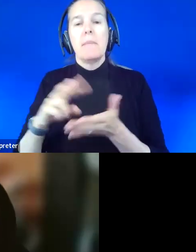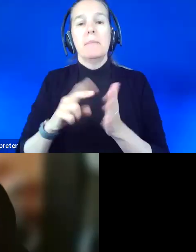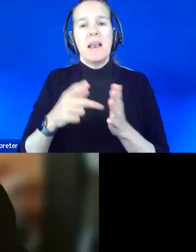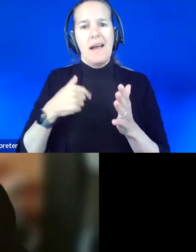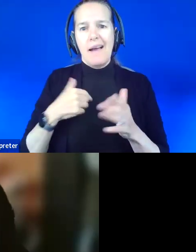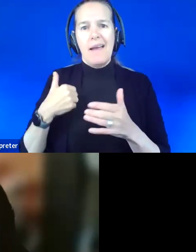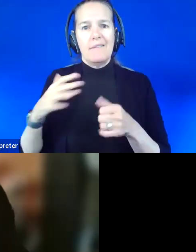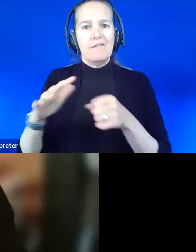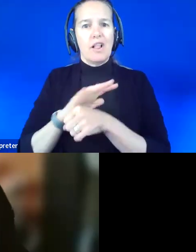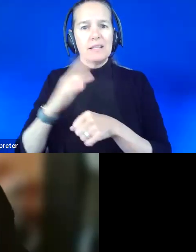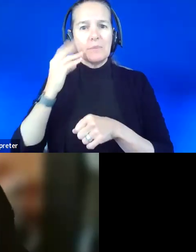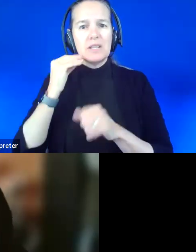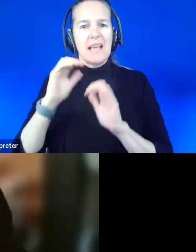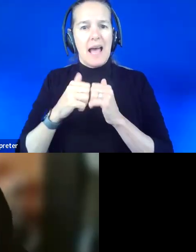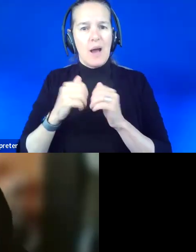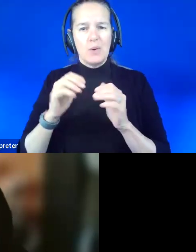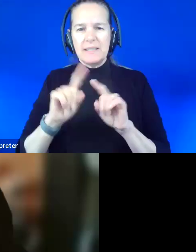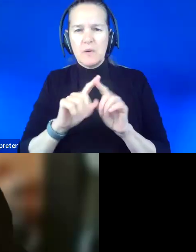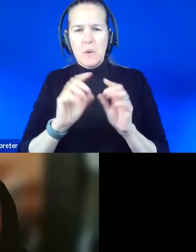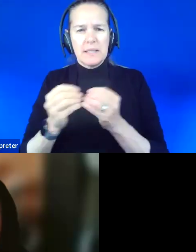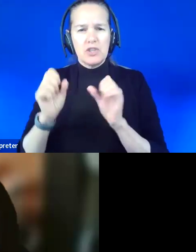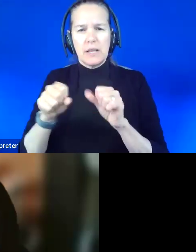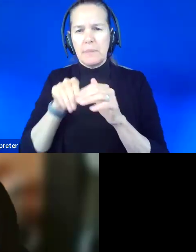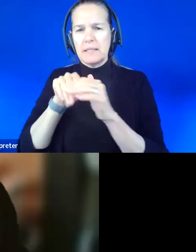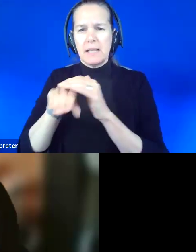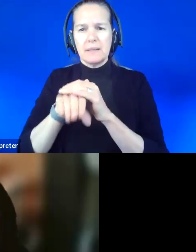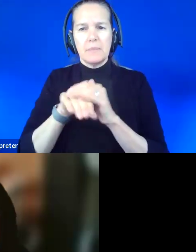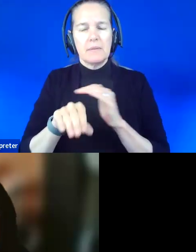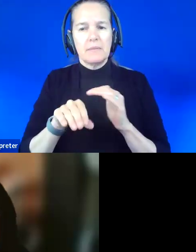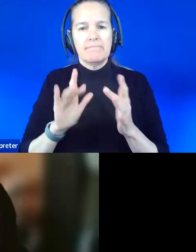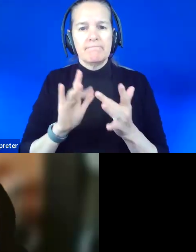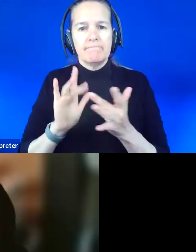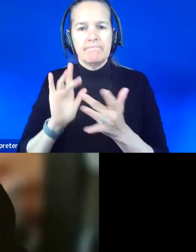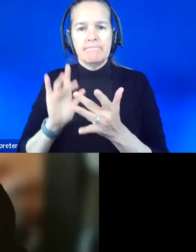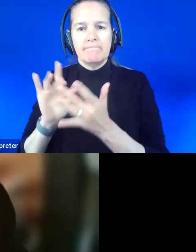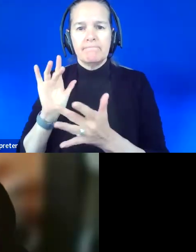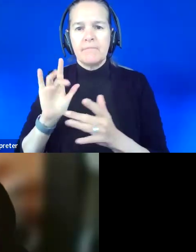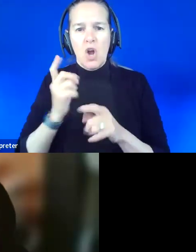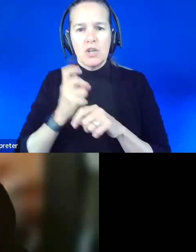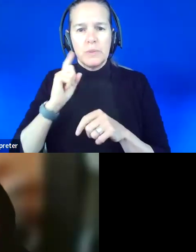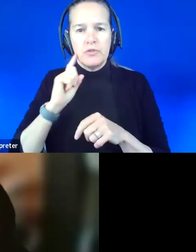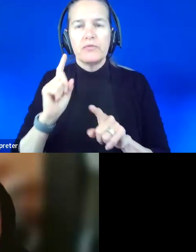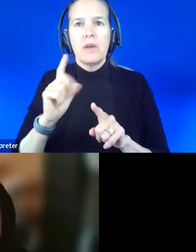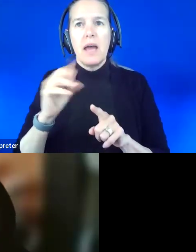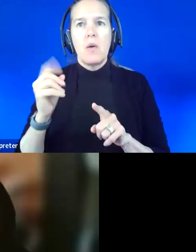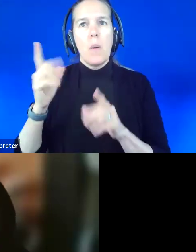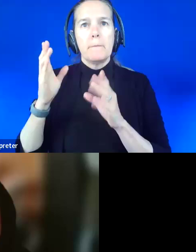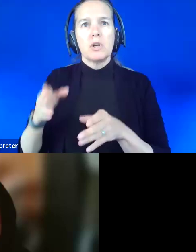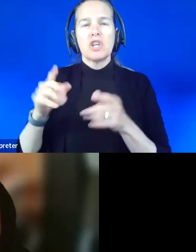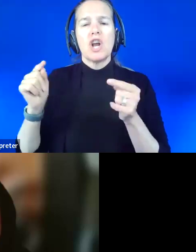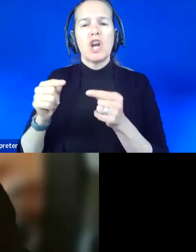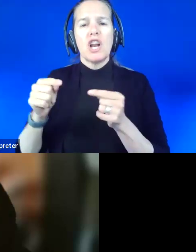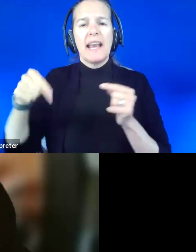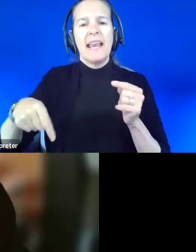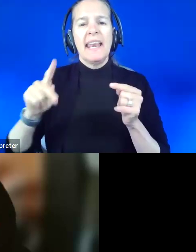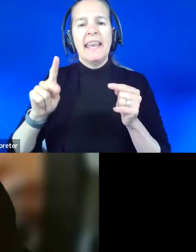events can be really accessible because it's working. And there was one instance where I had an artist that had hurt his knee and he was able to kind of get